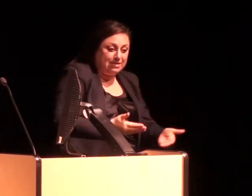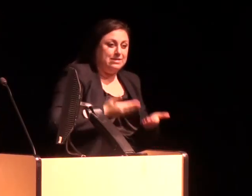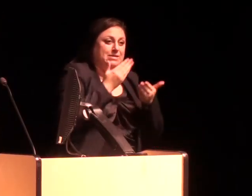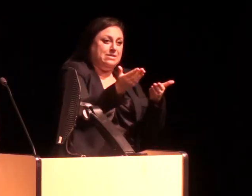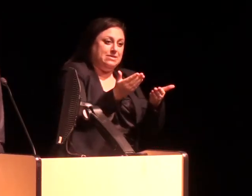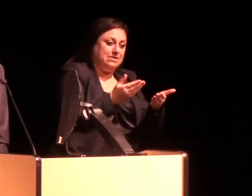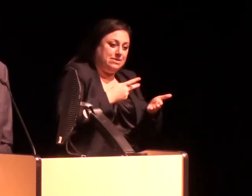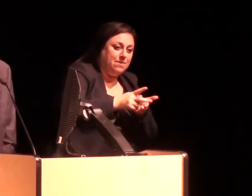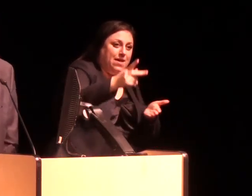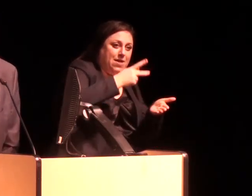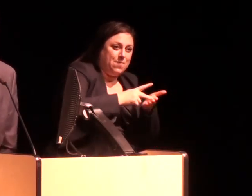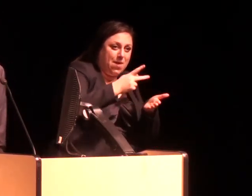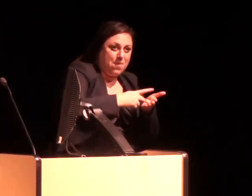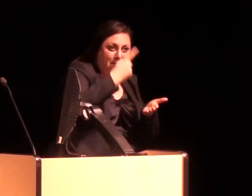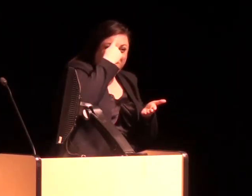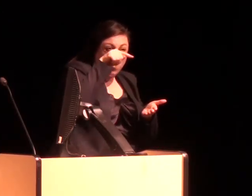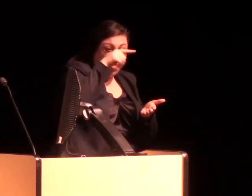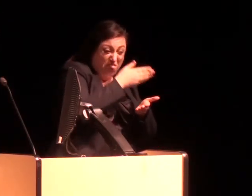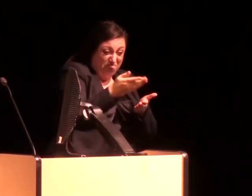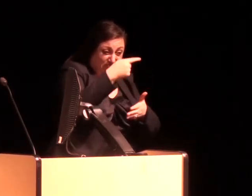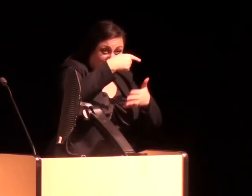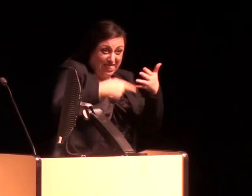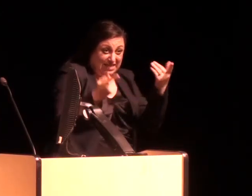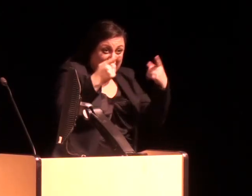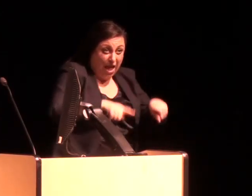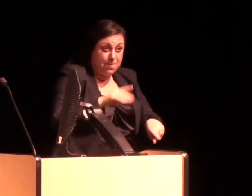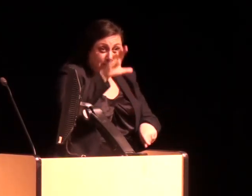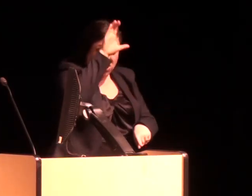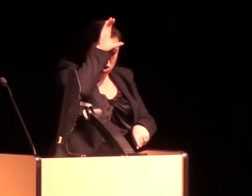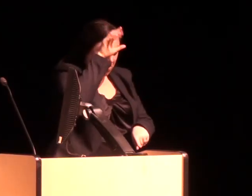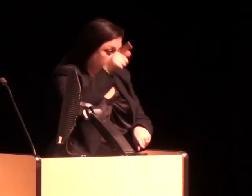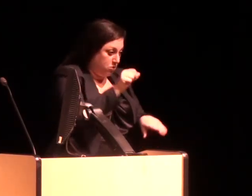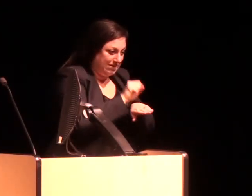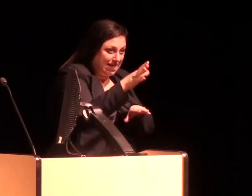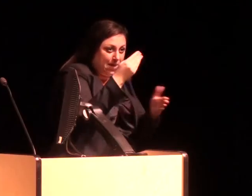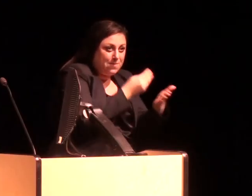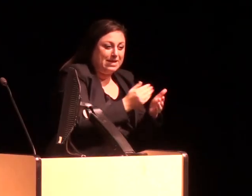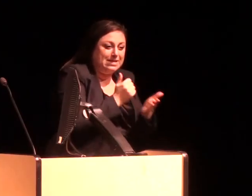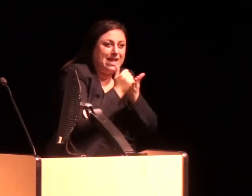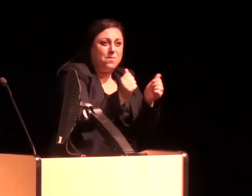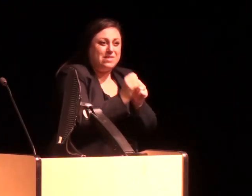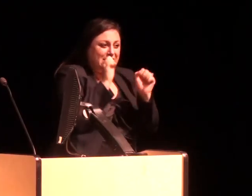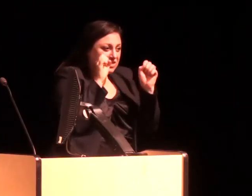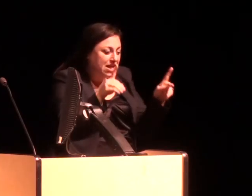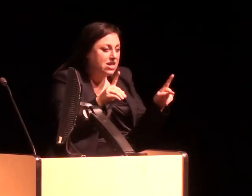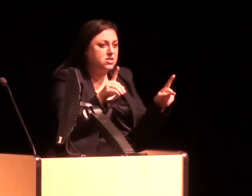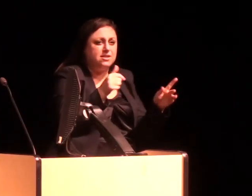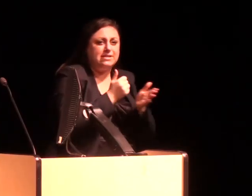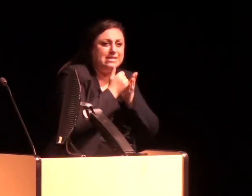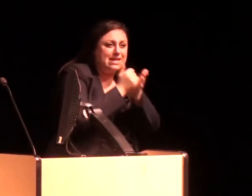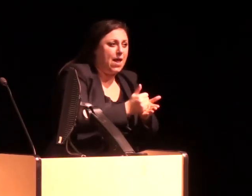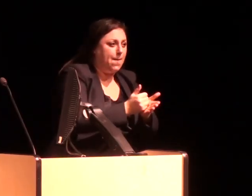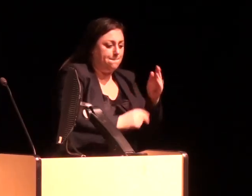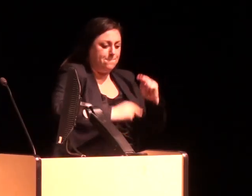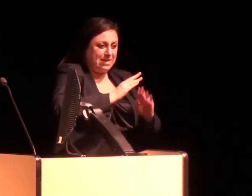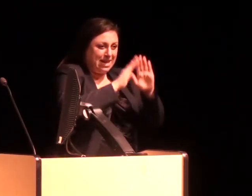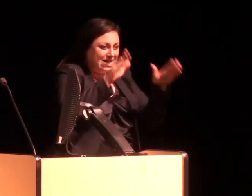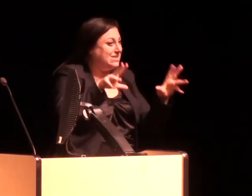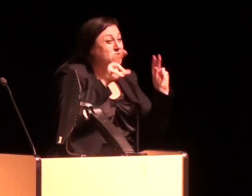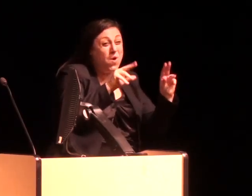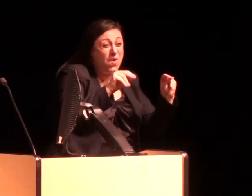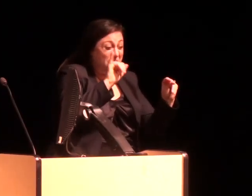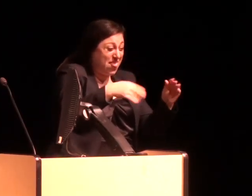and destabilization in Cuba. You don't send money to Cuba to help in education, to help to build houses, to help.